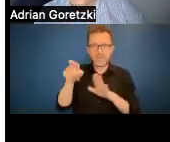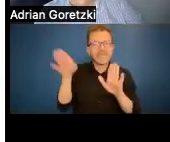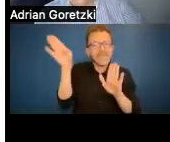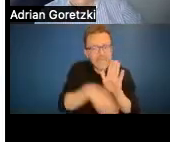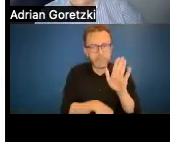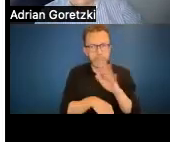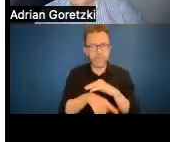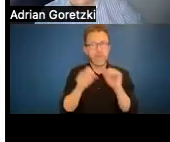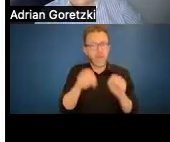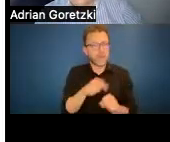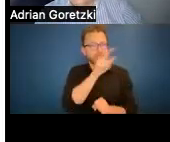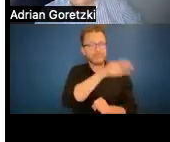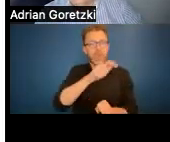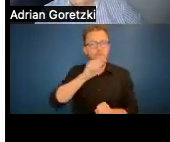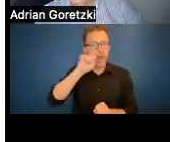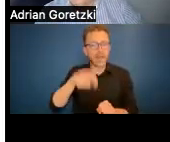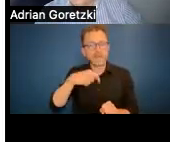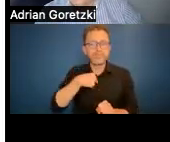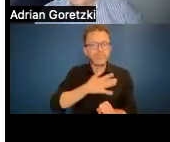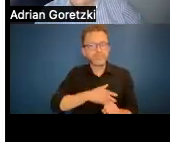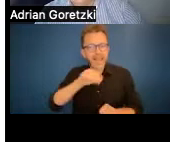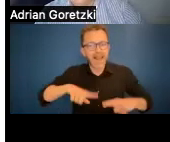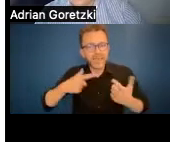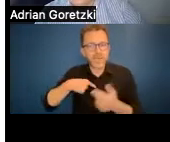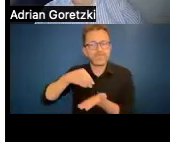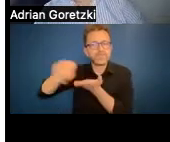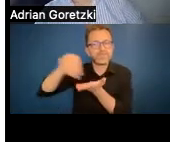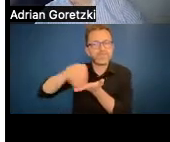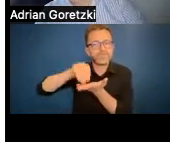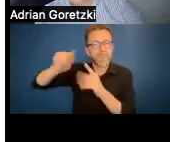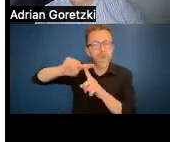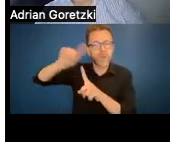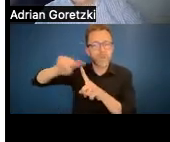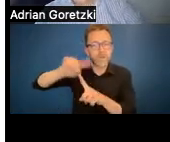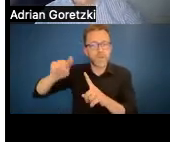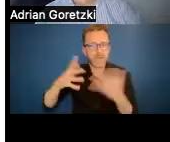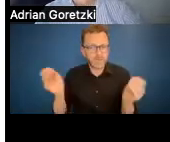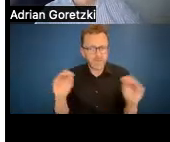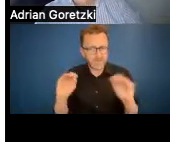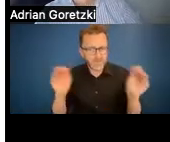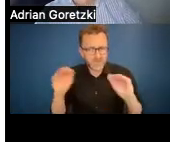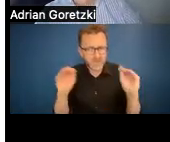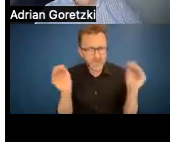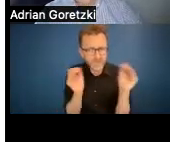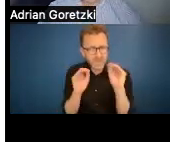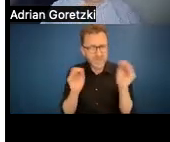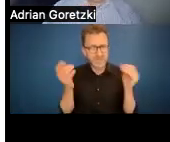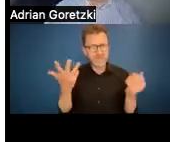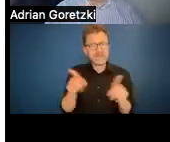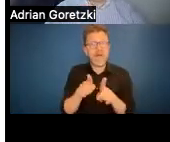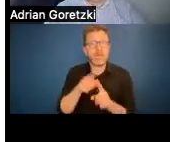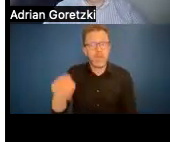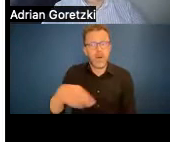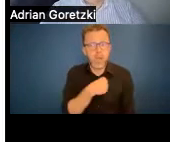well for patients with disabilities from Ukraine, because also, as I said, there